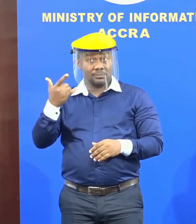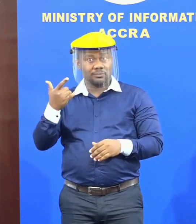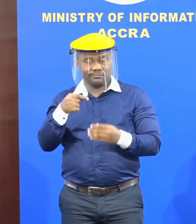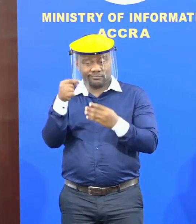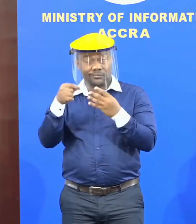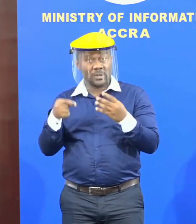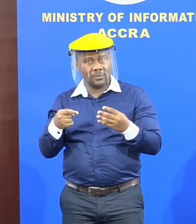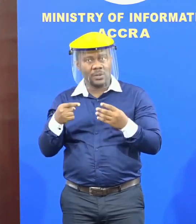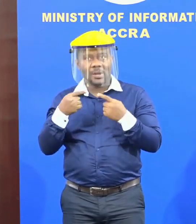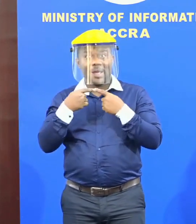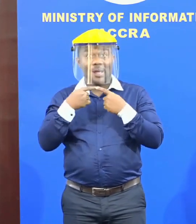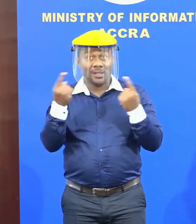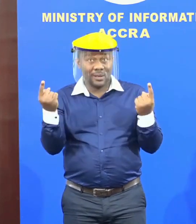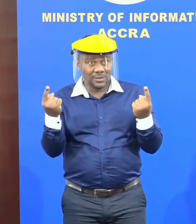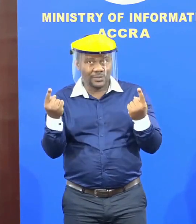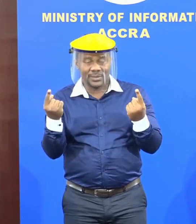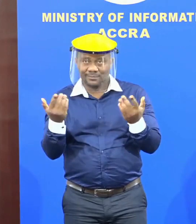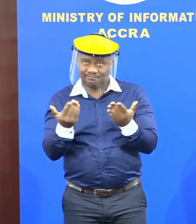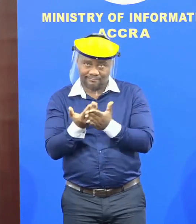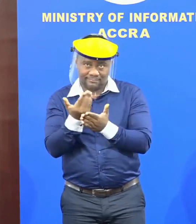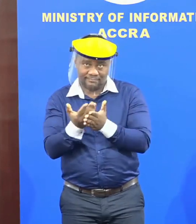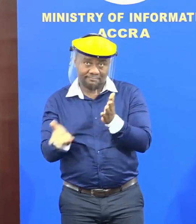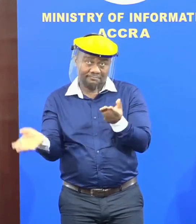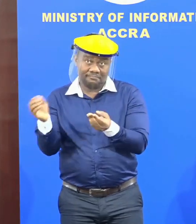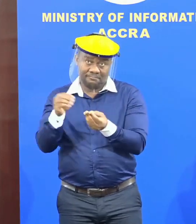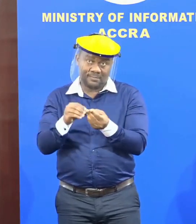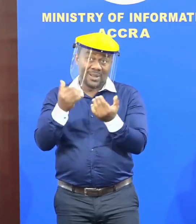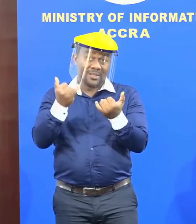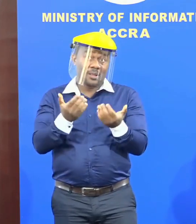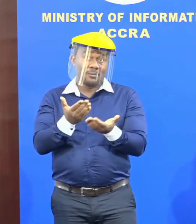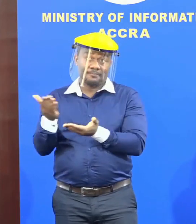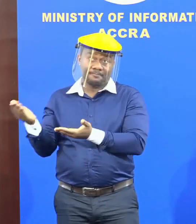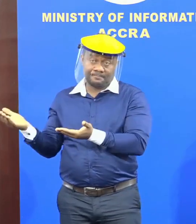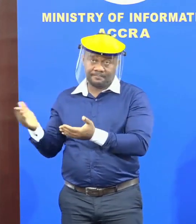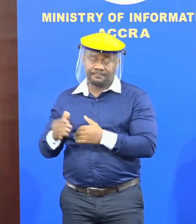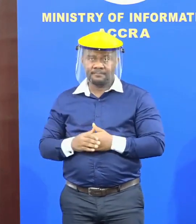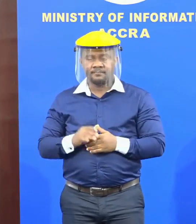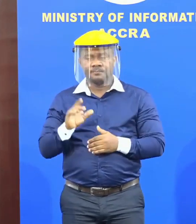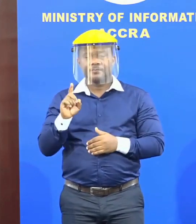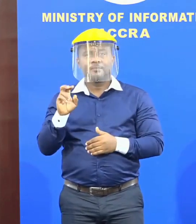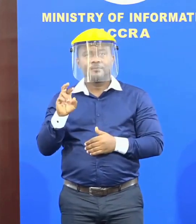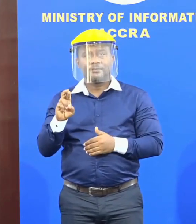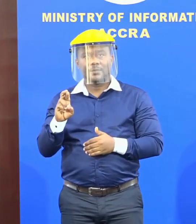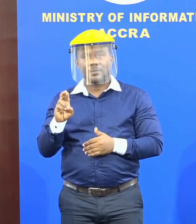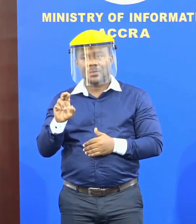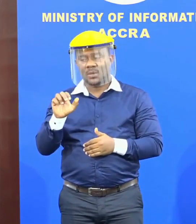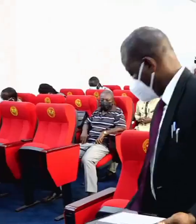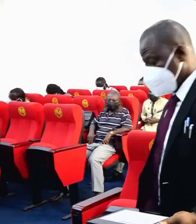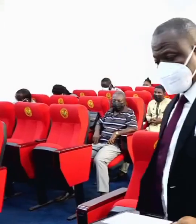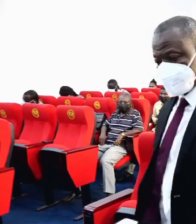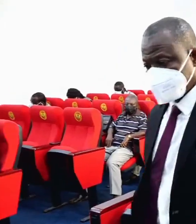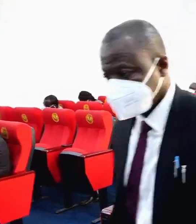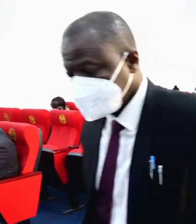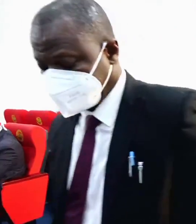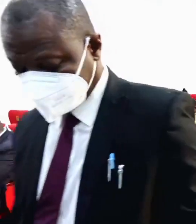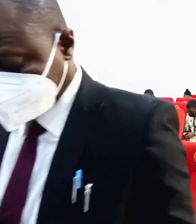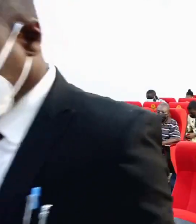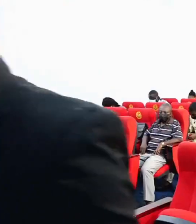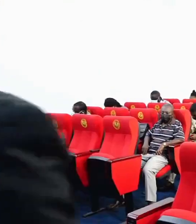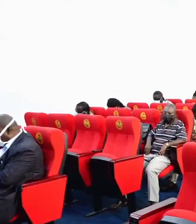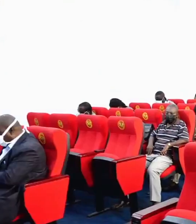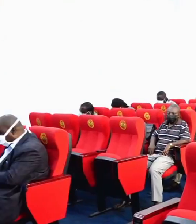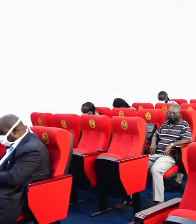that I would like to share with you this morning. I want to invite Dr. Patrick Kuma Boaje to give us a quick update on where we are on COVID, whether